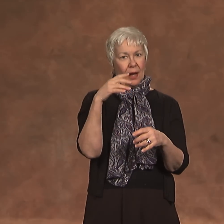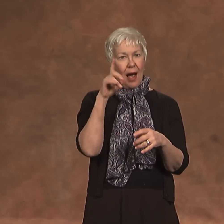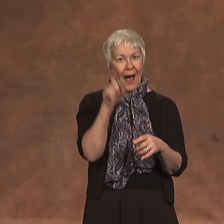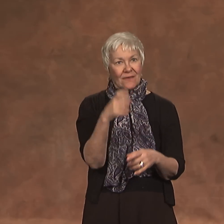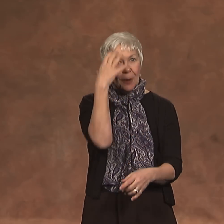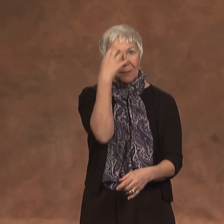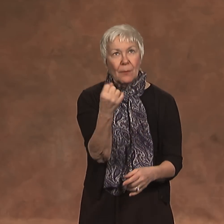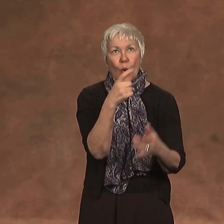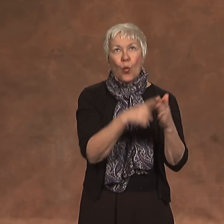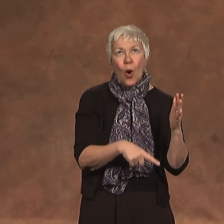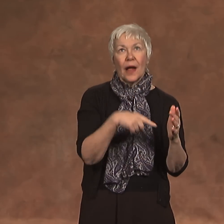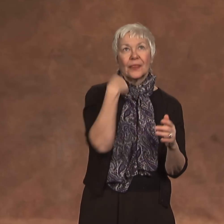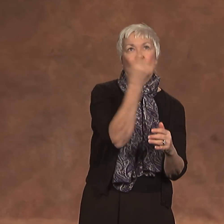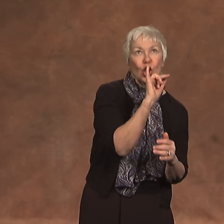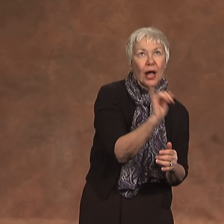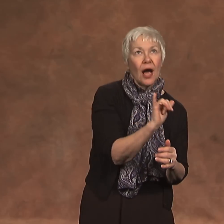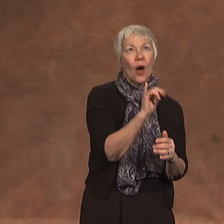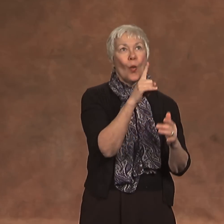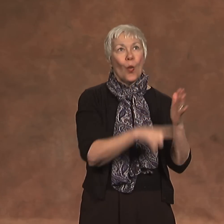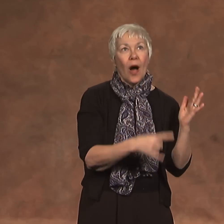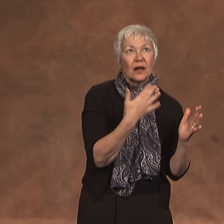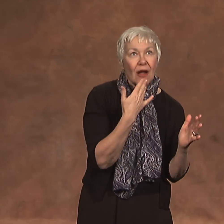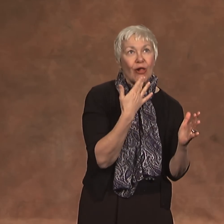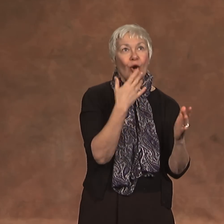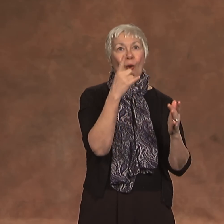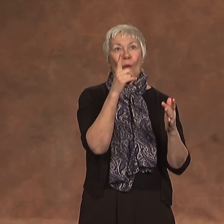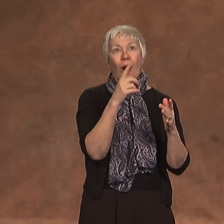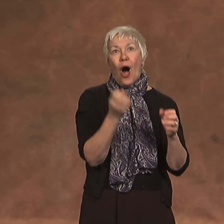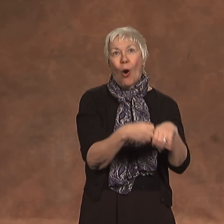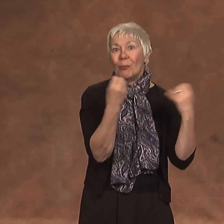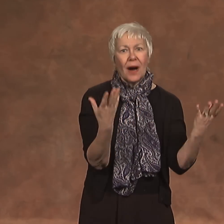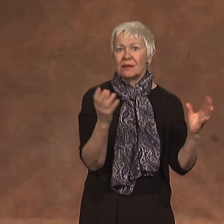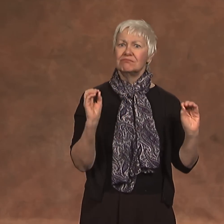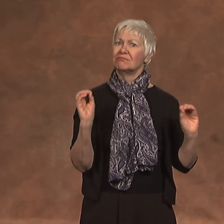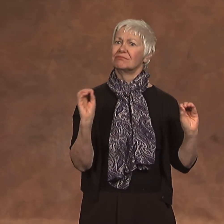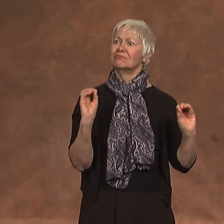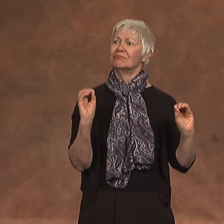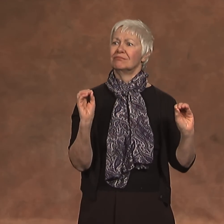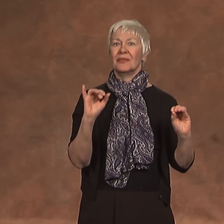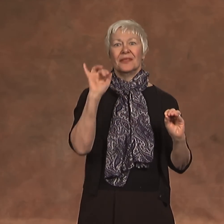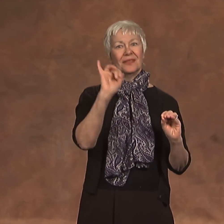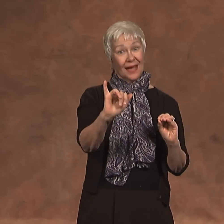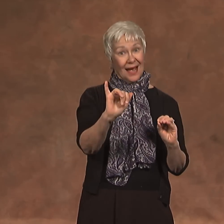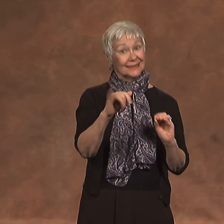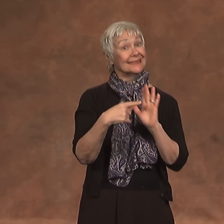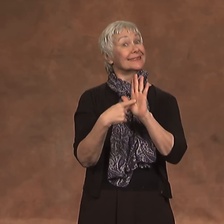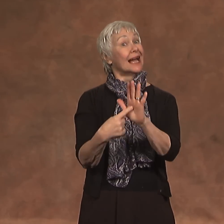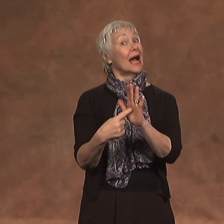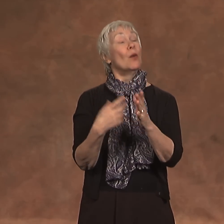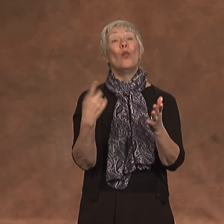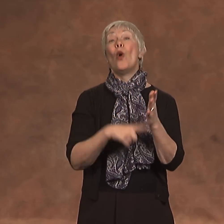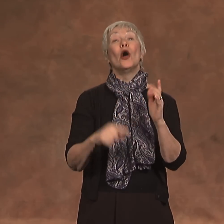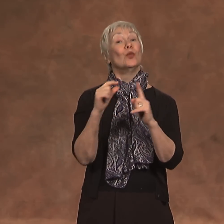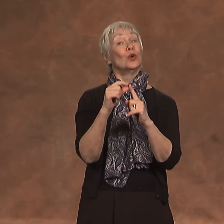memorize what the beads look like, what color they are, or how many there were. This is an example of working